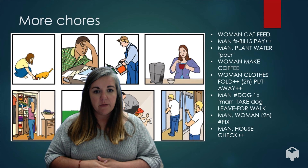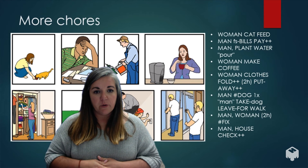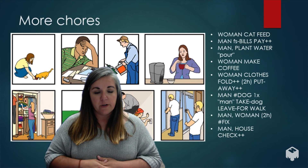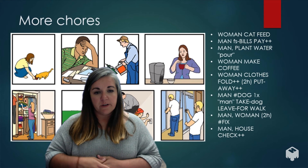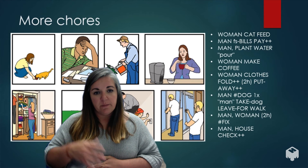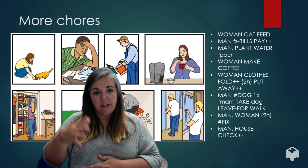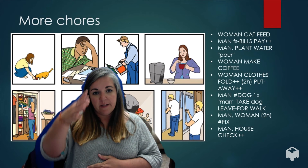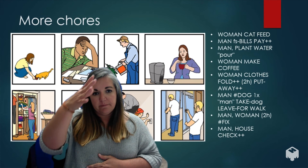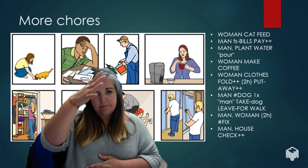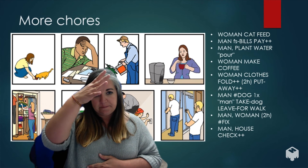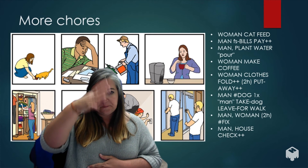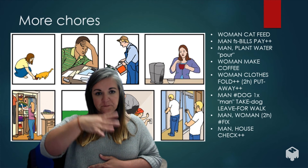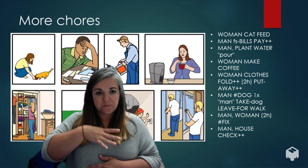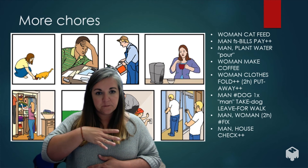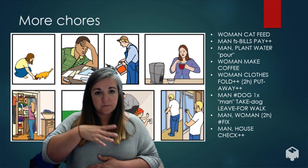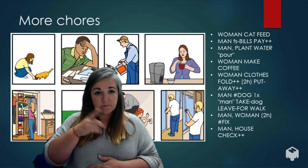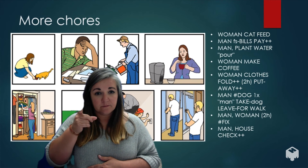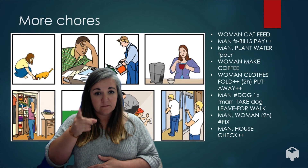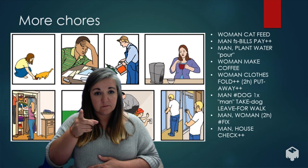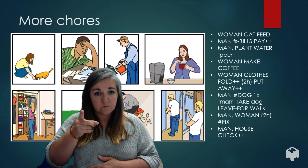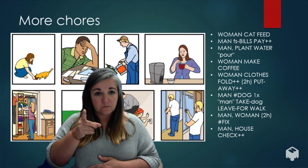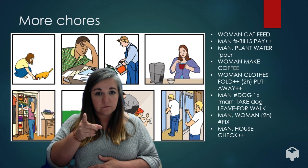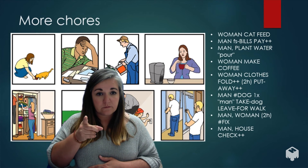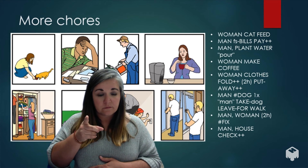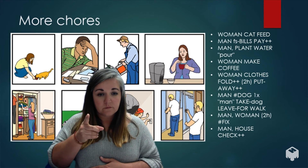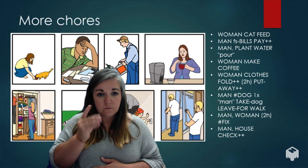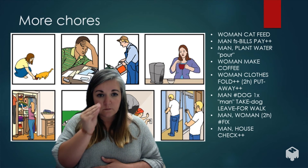The man watering the plant.